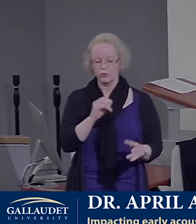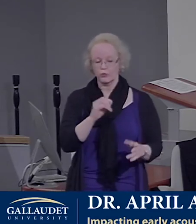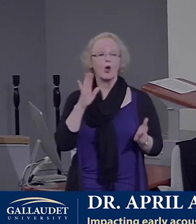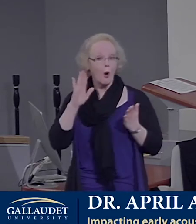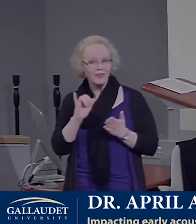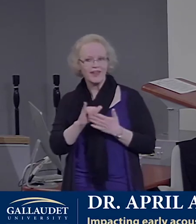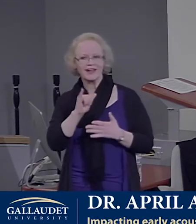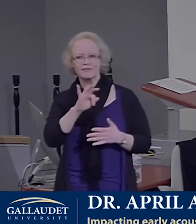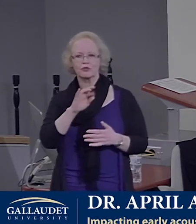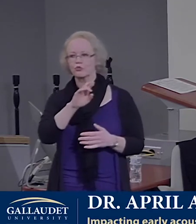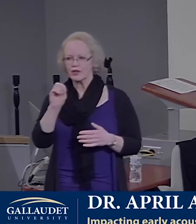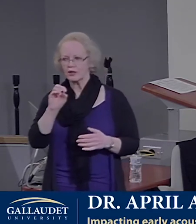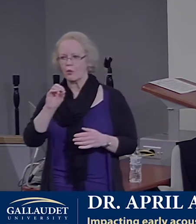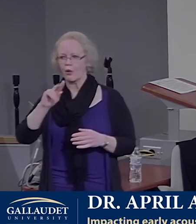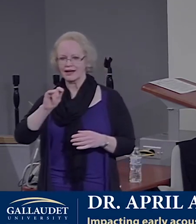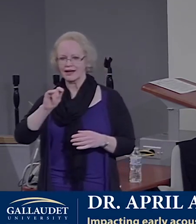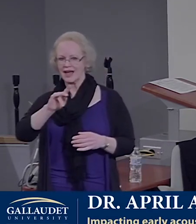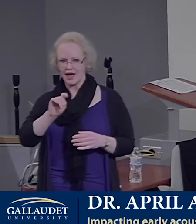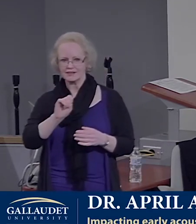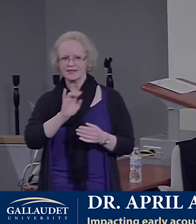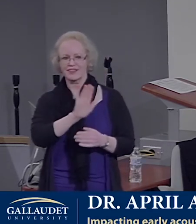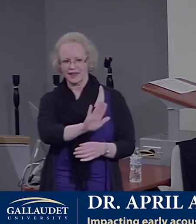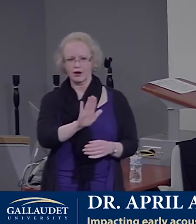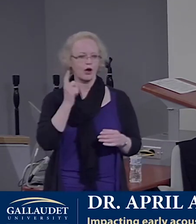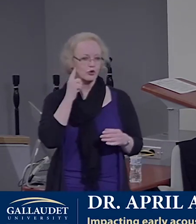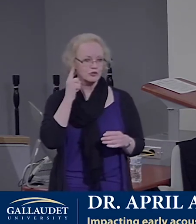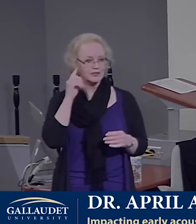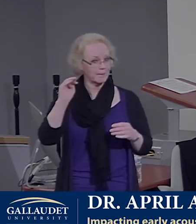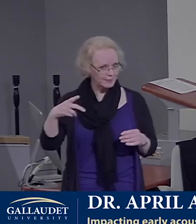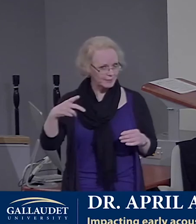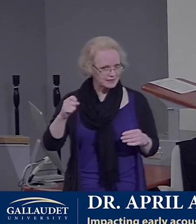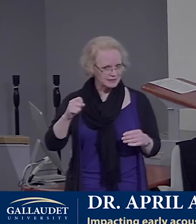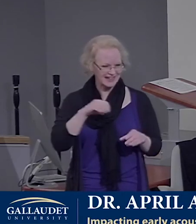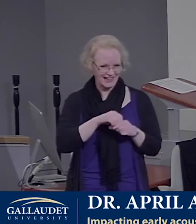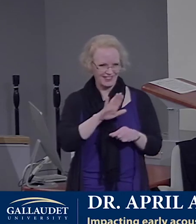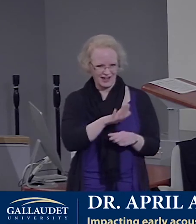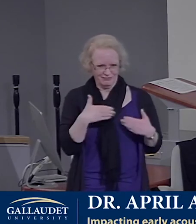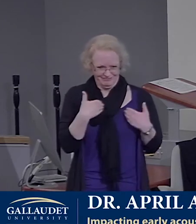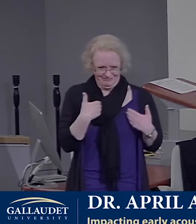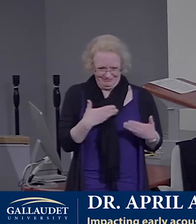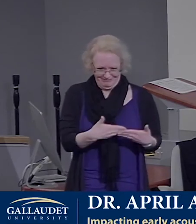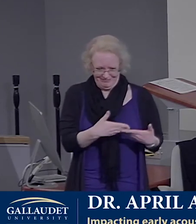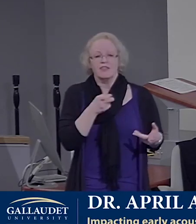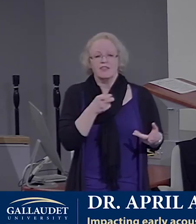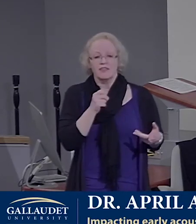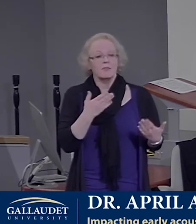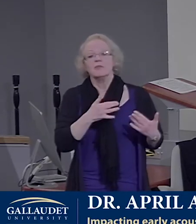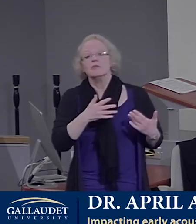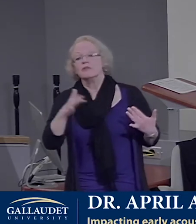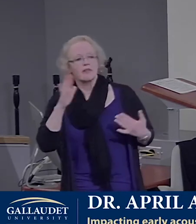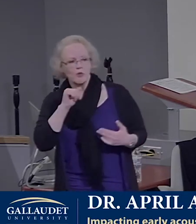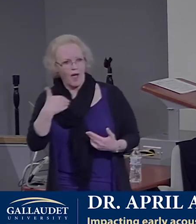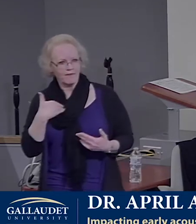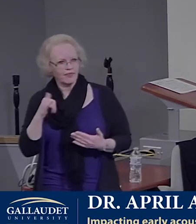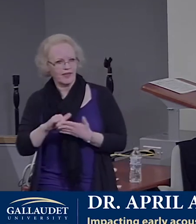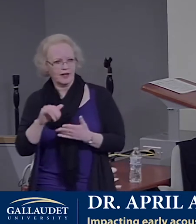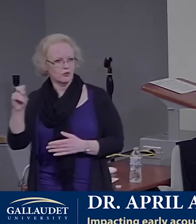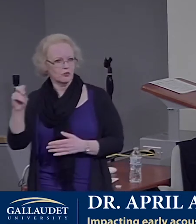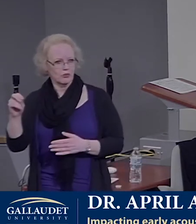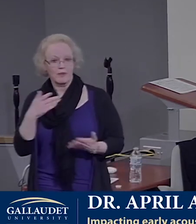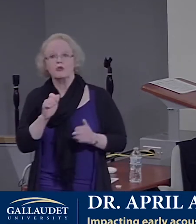you reorganize these acoustic maps very early on in development maybe they won't have the disorder maybe you can do it way even before they